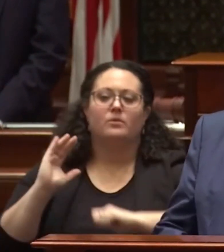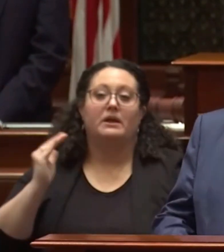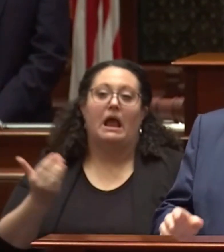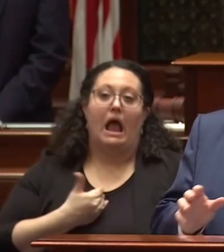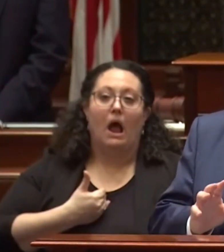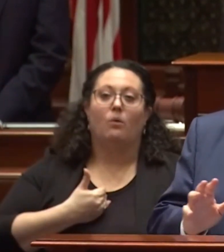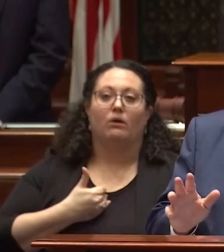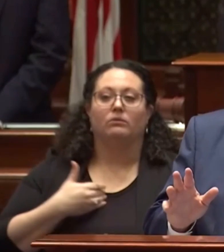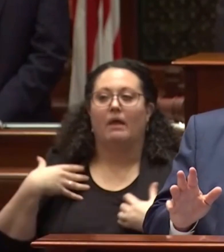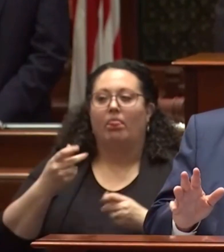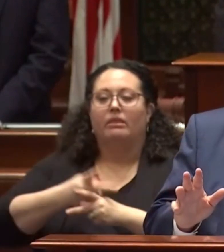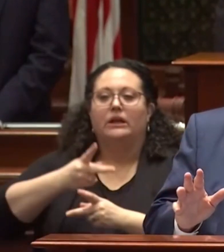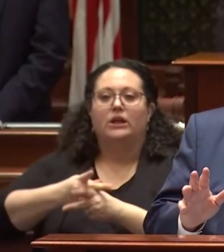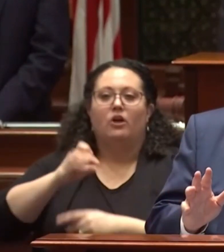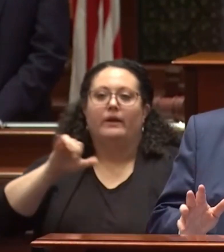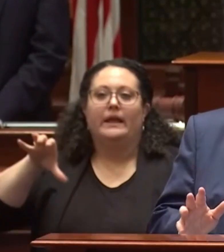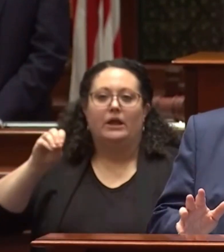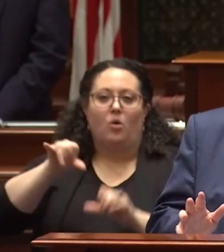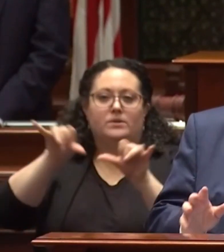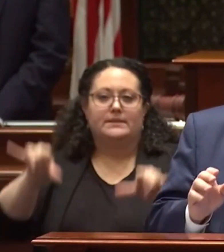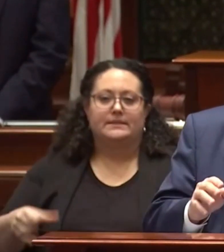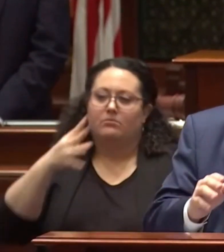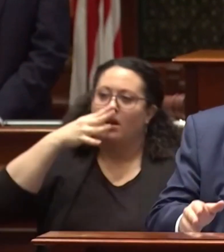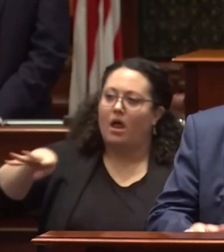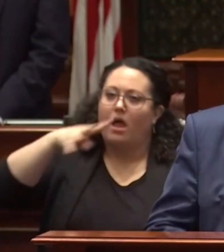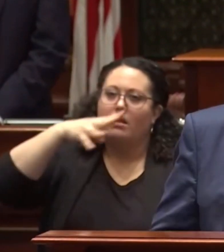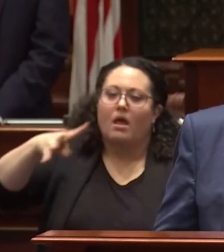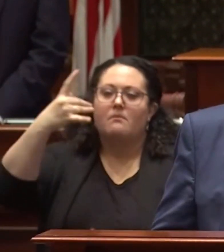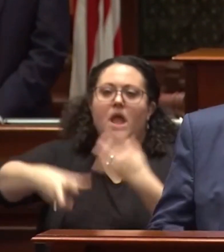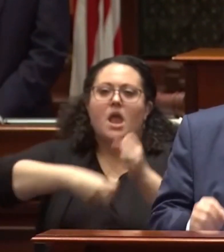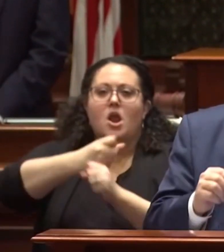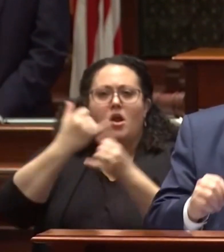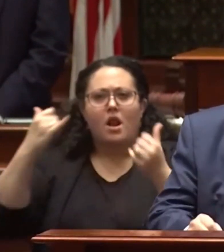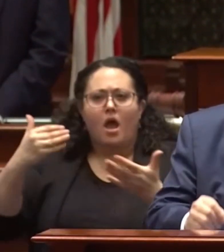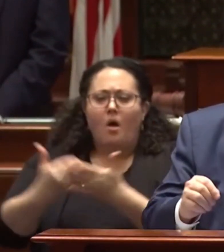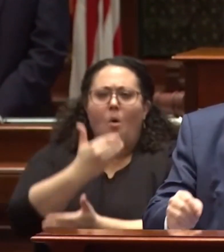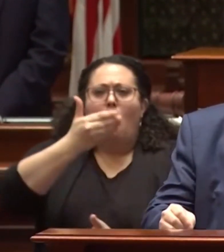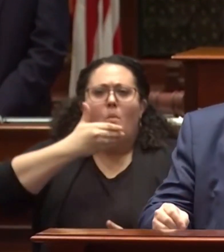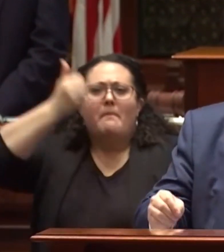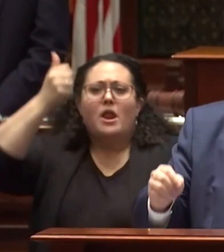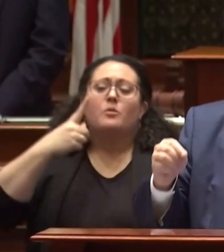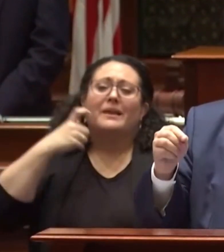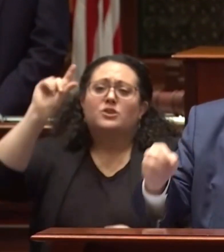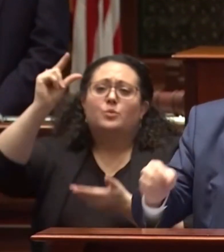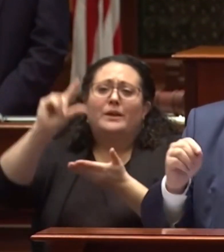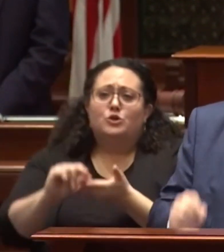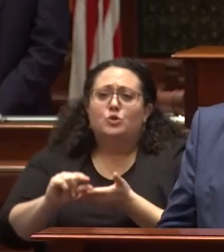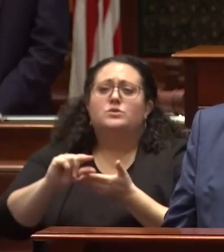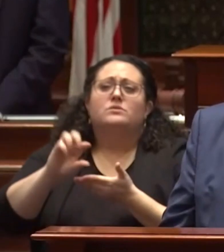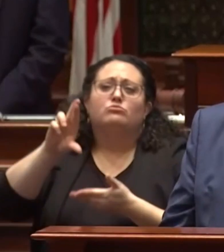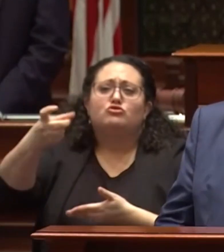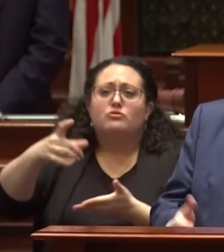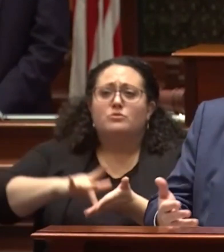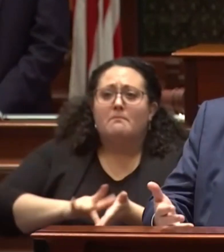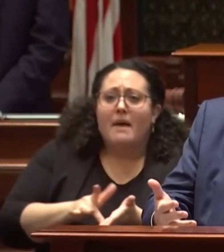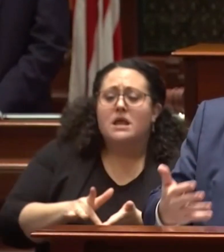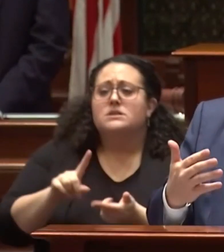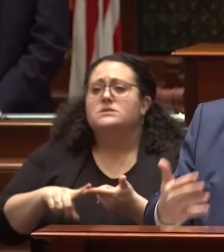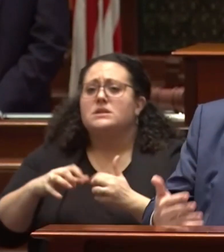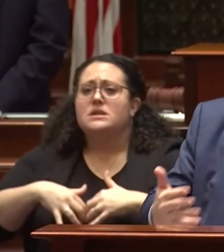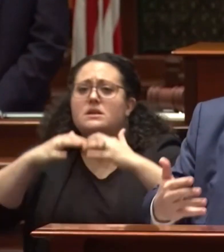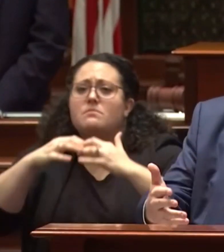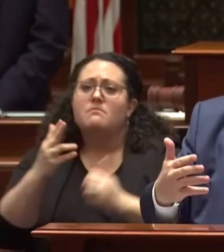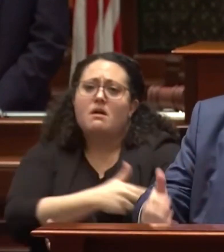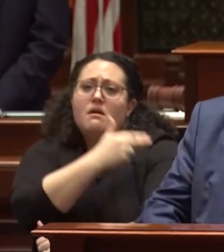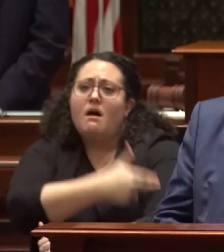ecosystem. After so many years of neglect, we've begun to turn things around by reducing the price of prescription drugs,